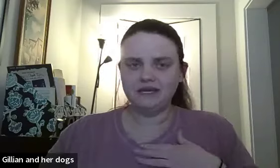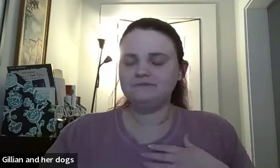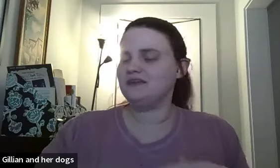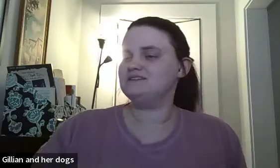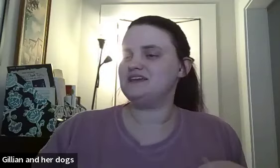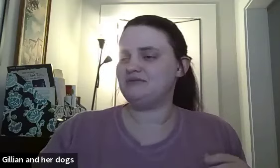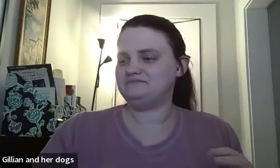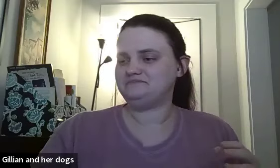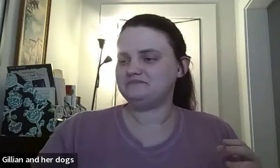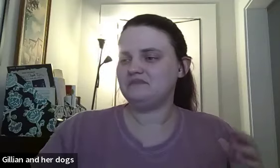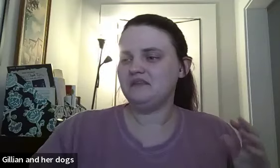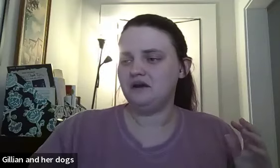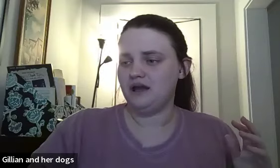me. So, okay.